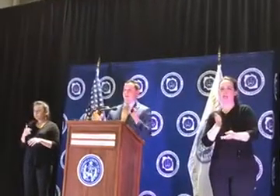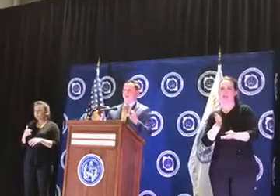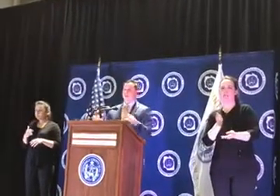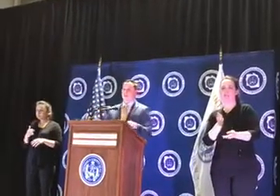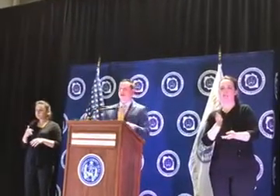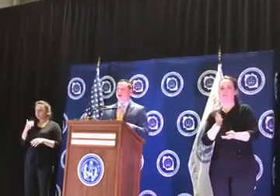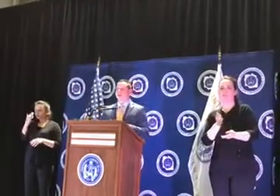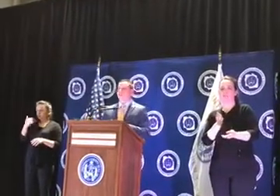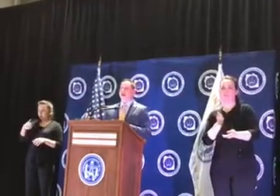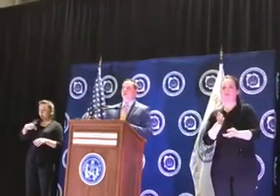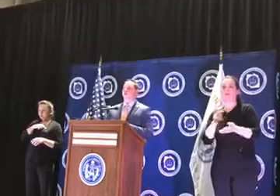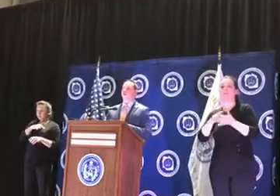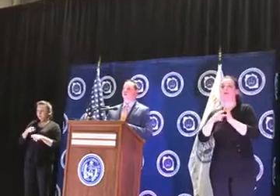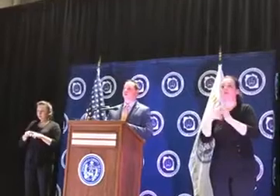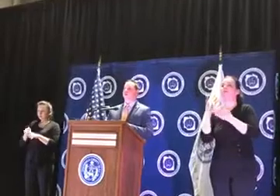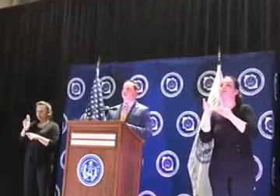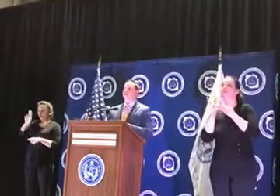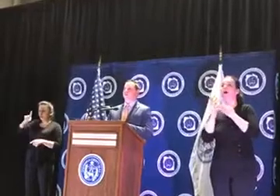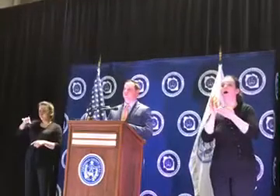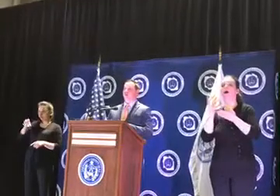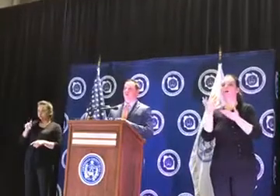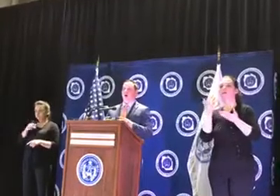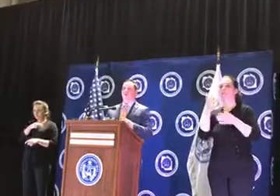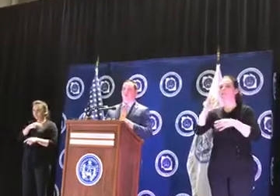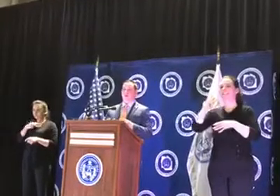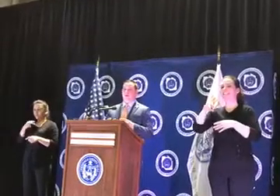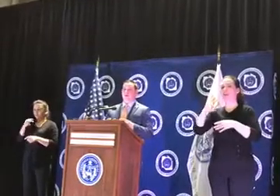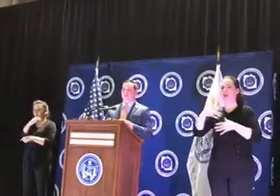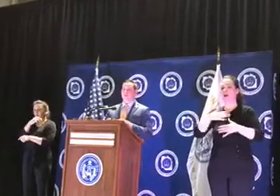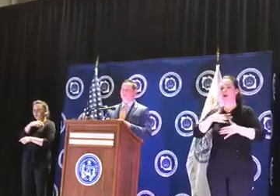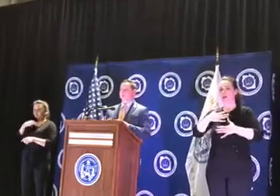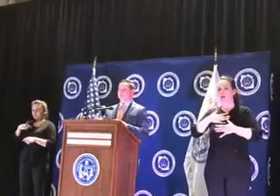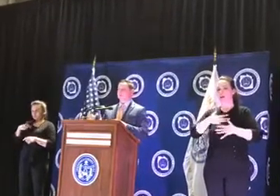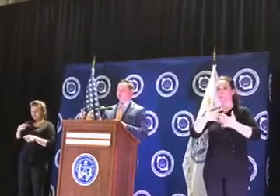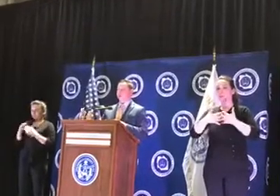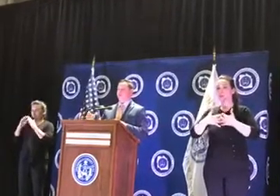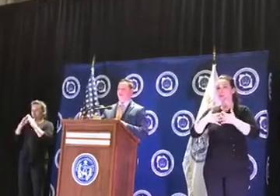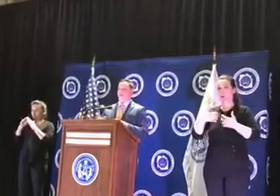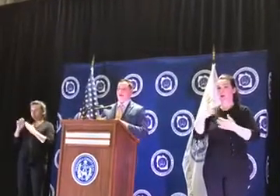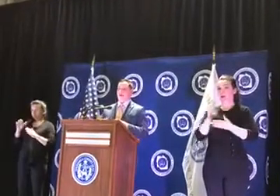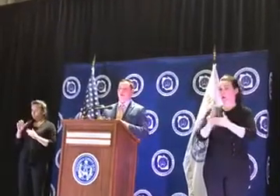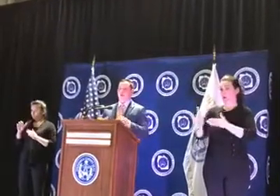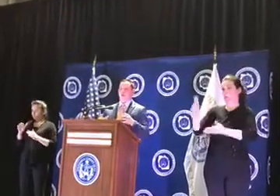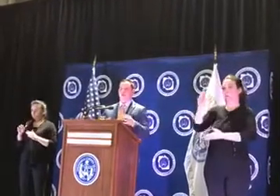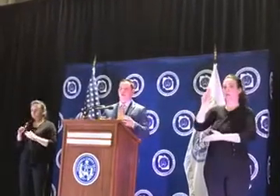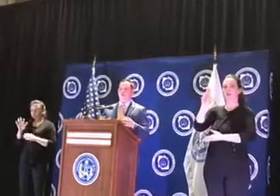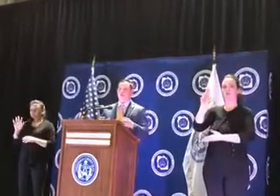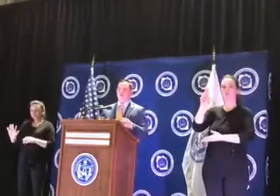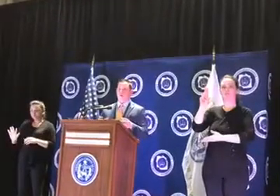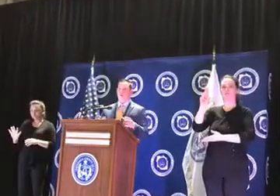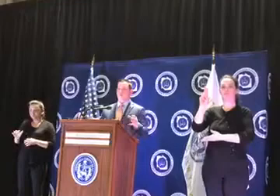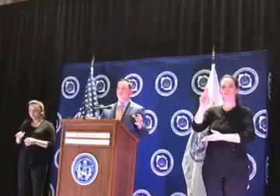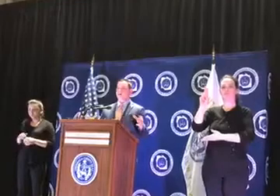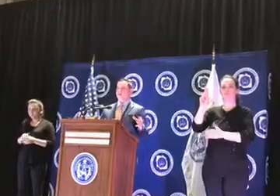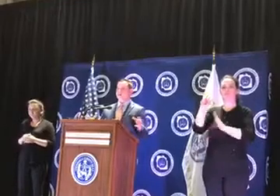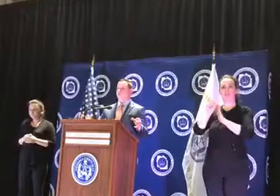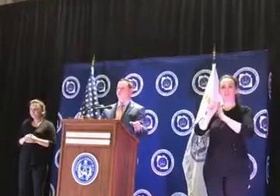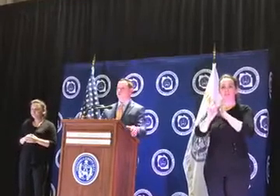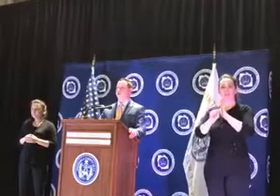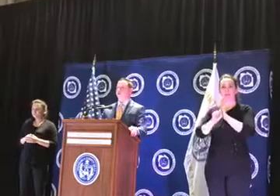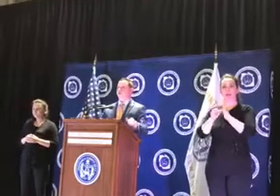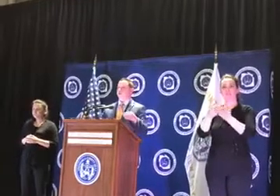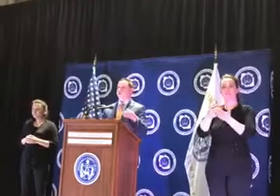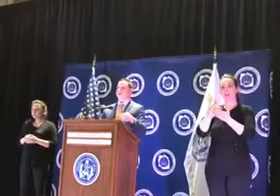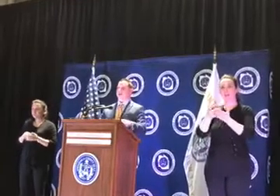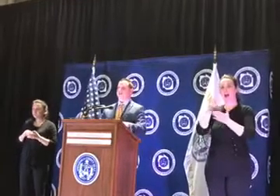clarify this. Upstate Hospital is called Upstate because it's a state-funded hospital in upstate New York, which has many